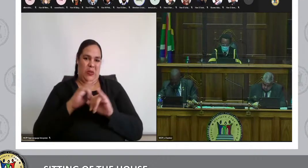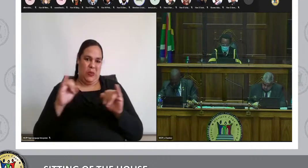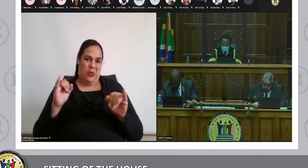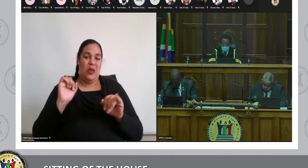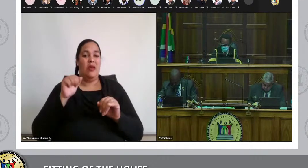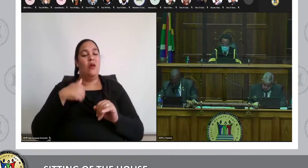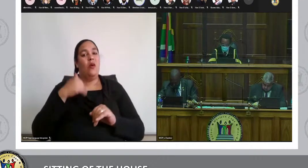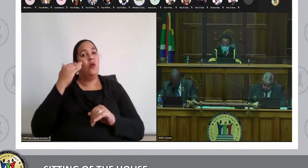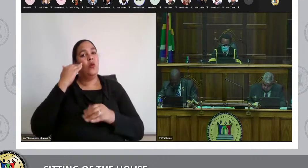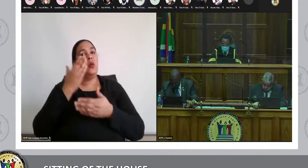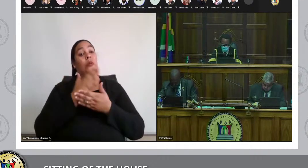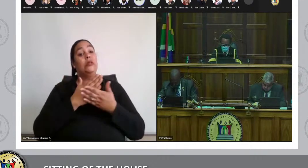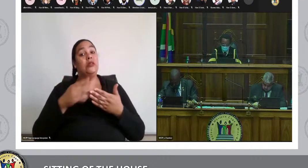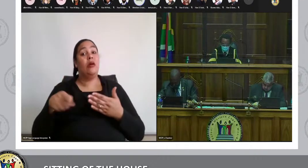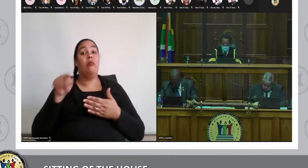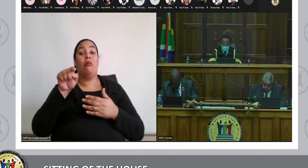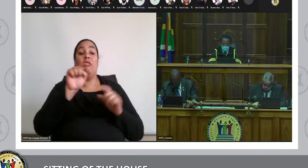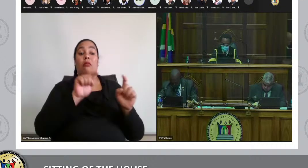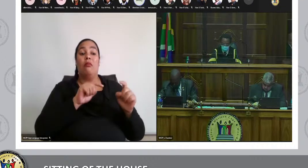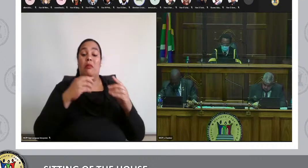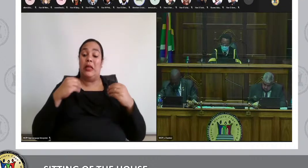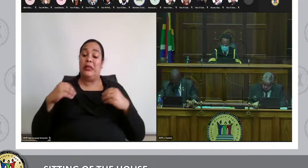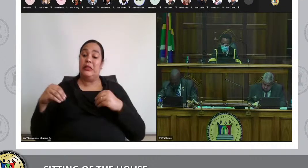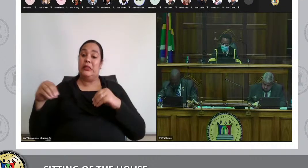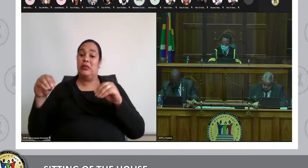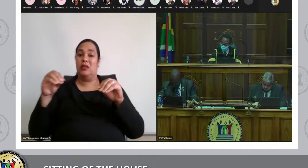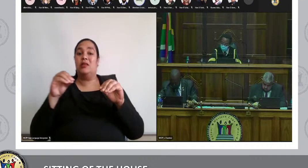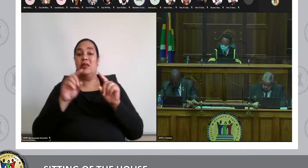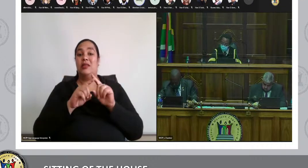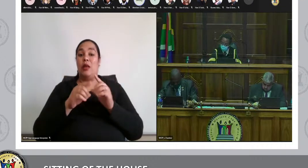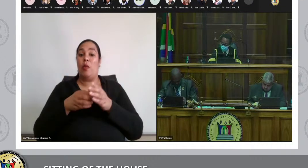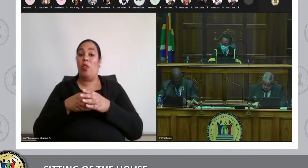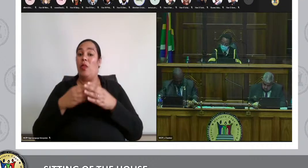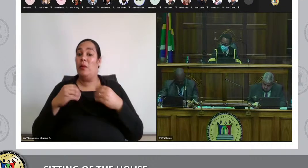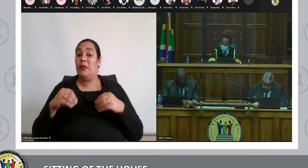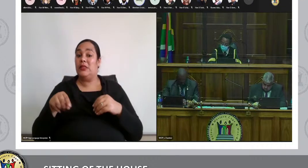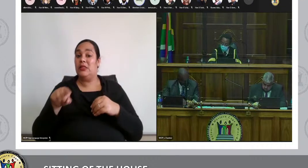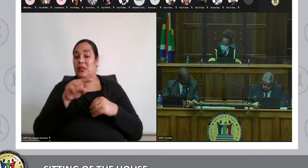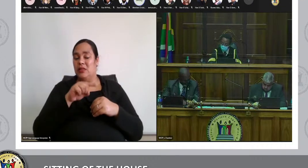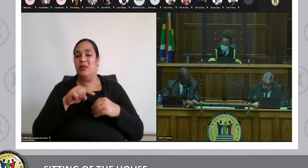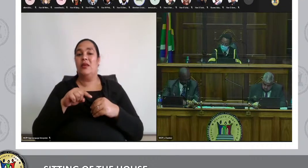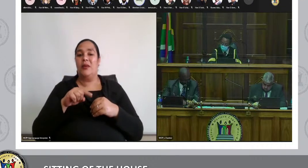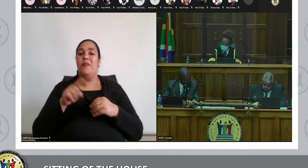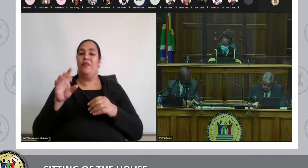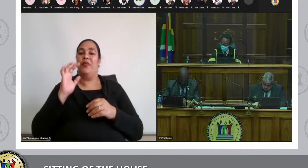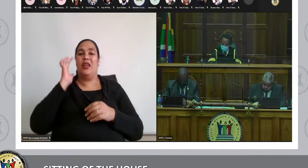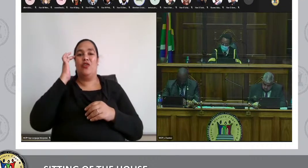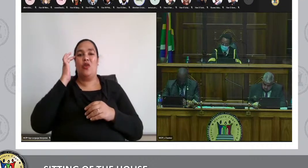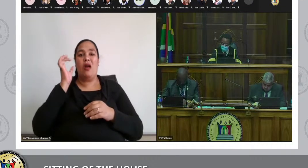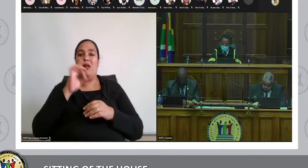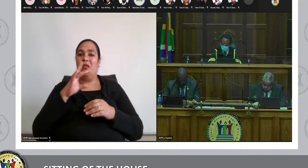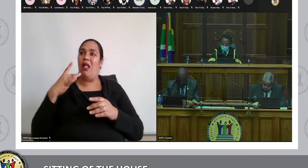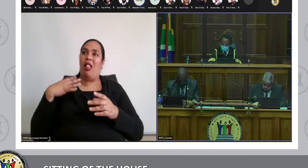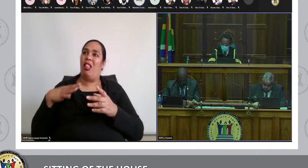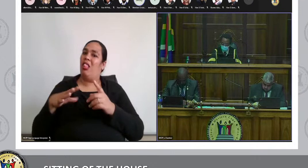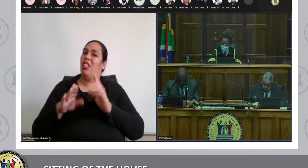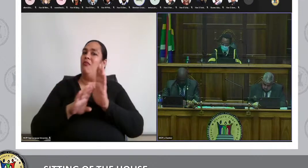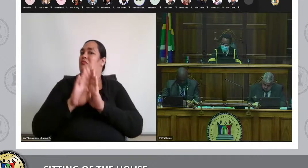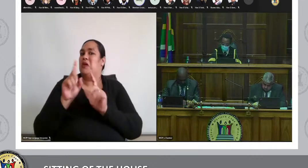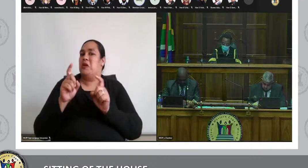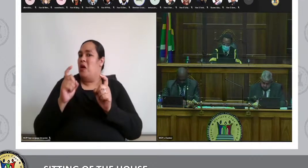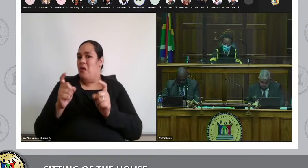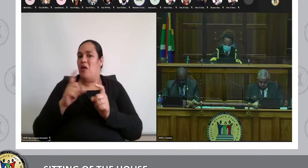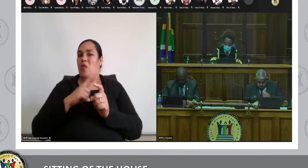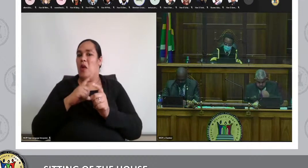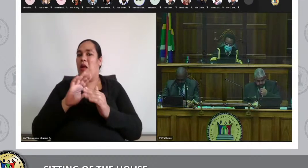know that certain businesses, especially small businesses, are still struggling to recover. And